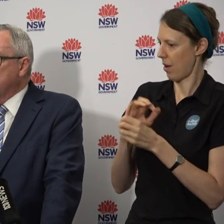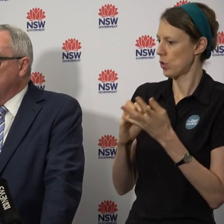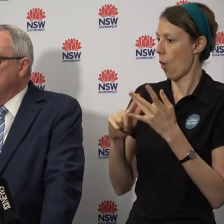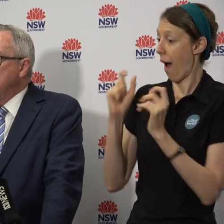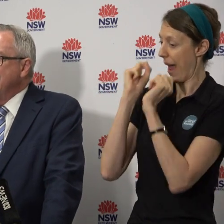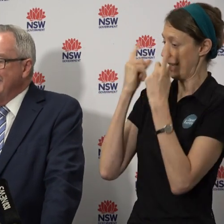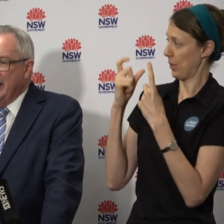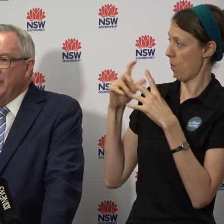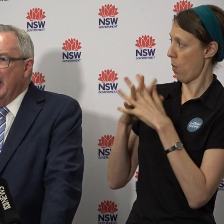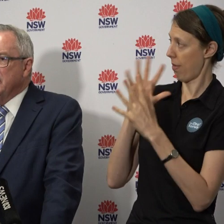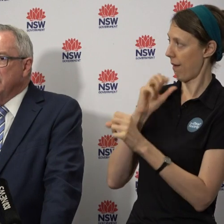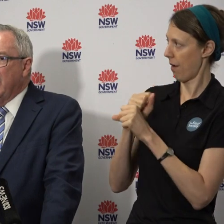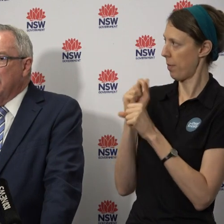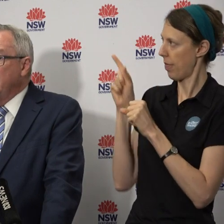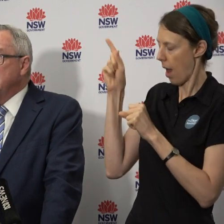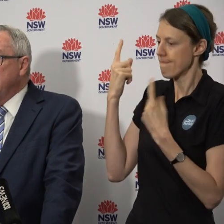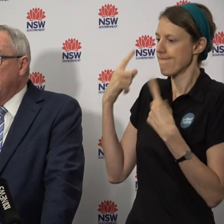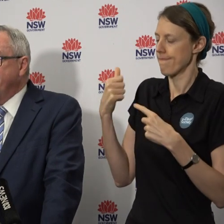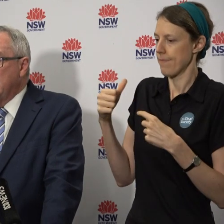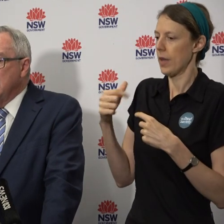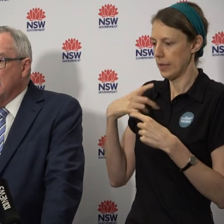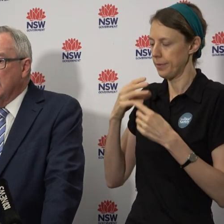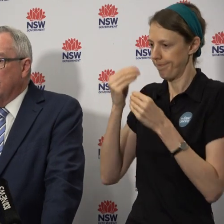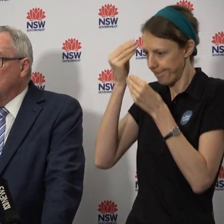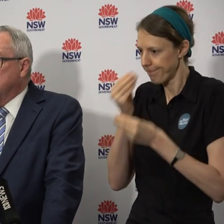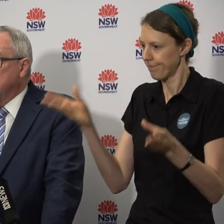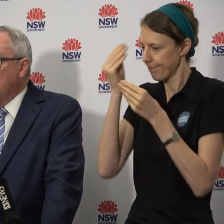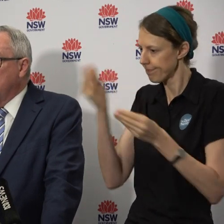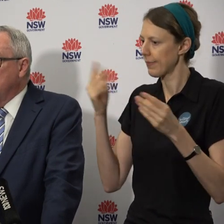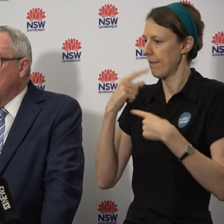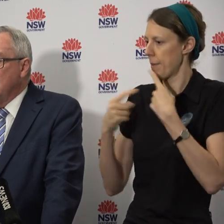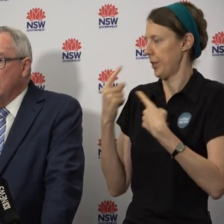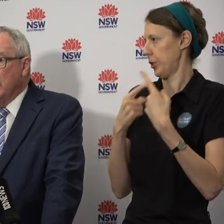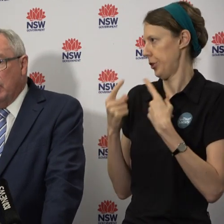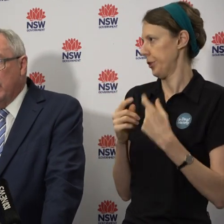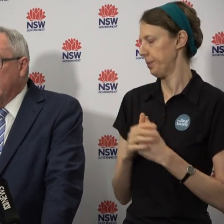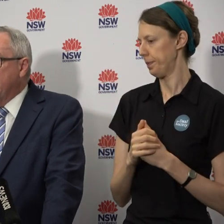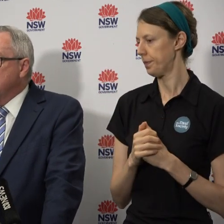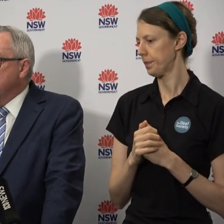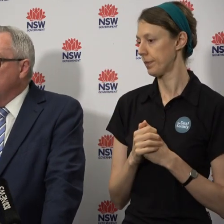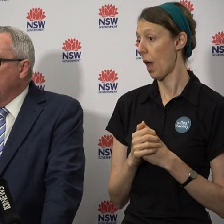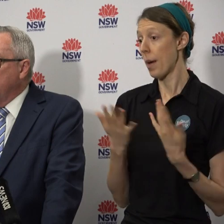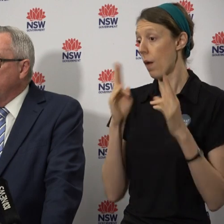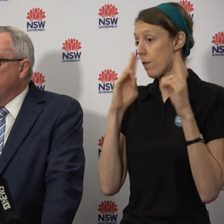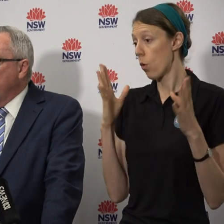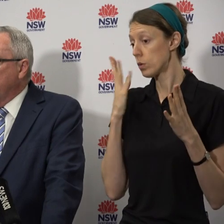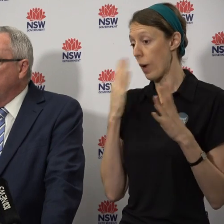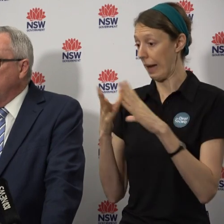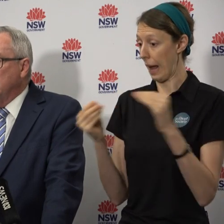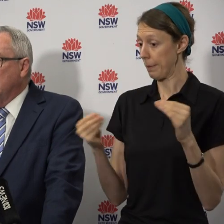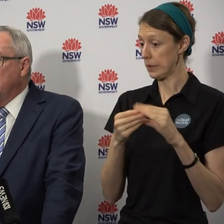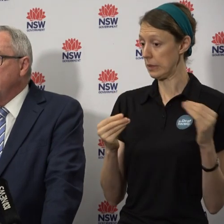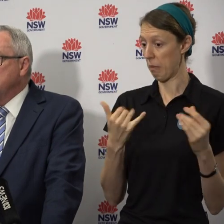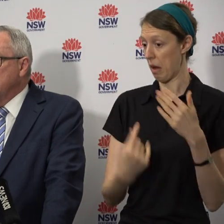try and make sure that information is available. Having said that, of course, when there are gaps that might